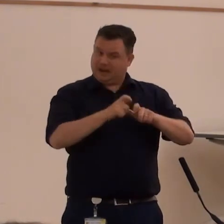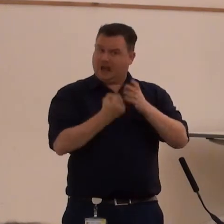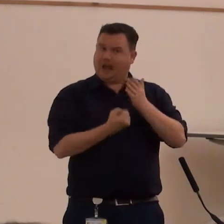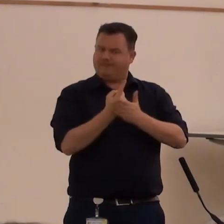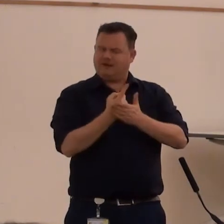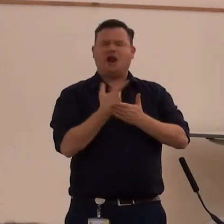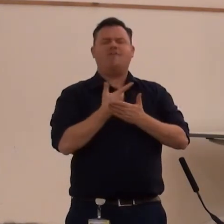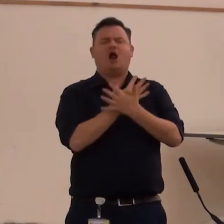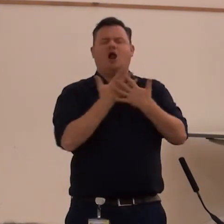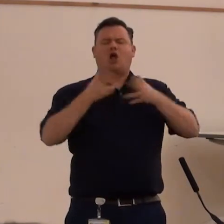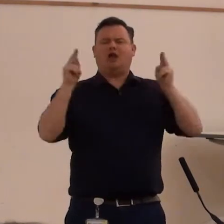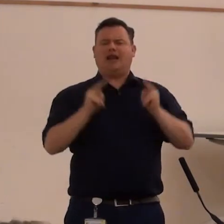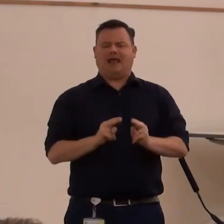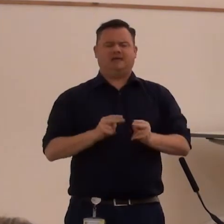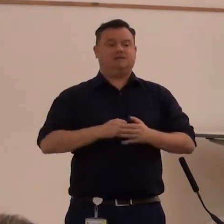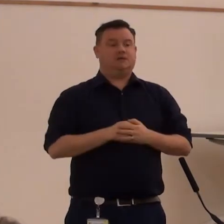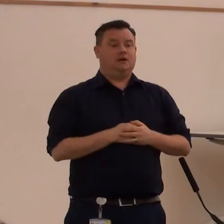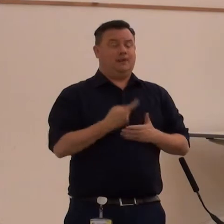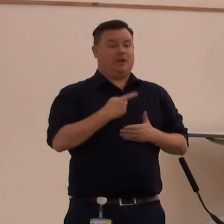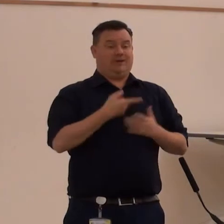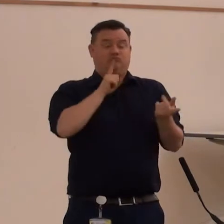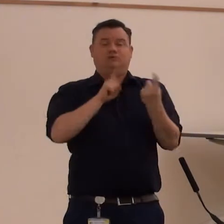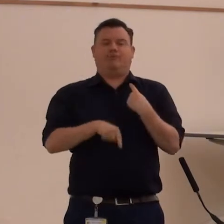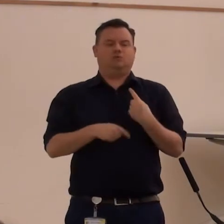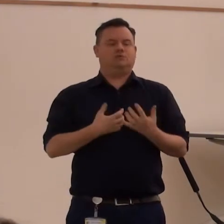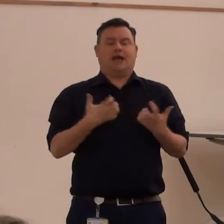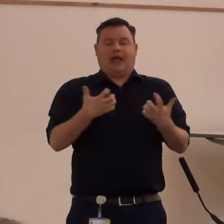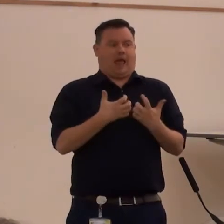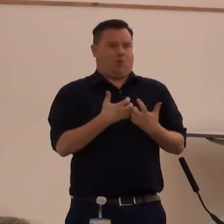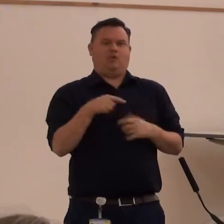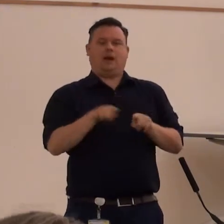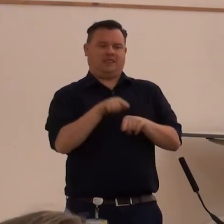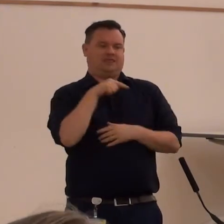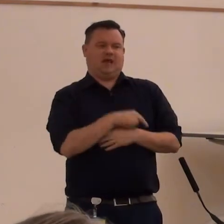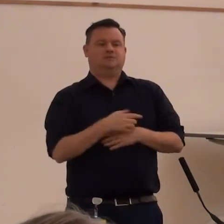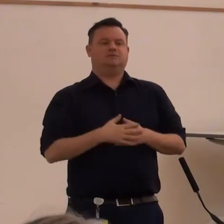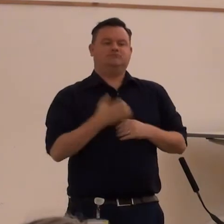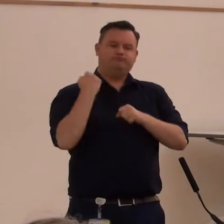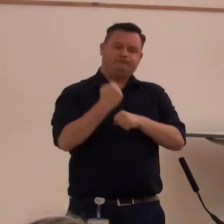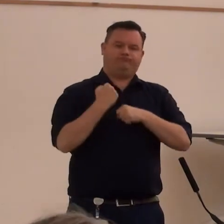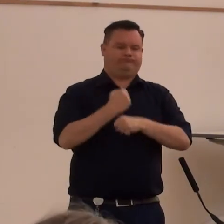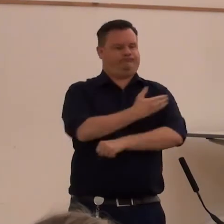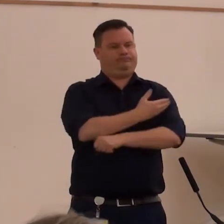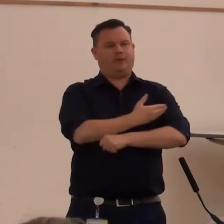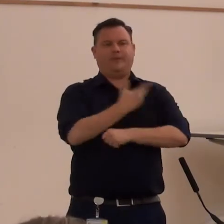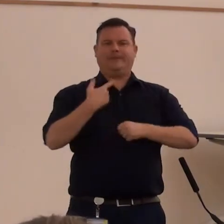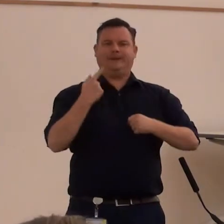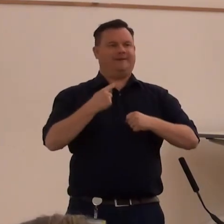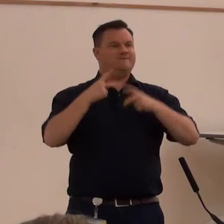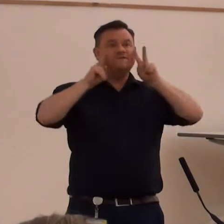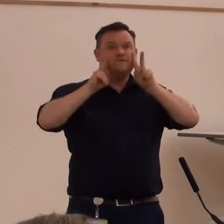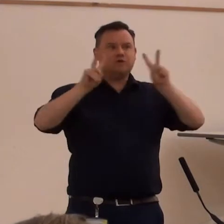lot less. But, you know, we needed a response to that, and that's what we did with Dan. And we did it very loudly and